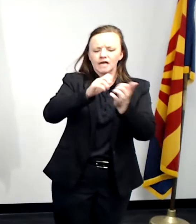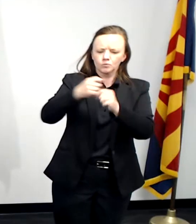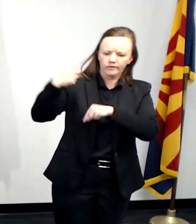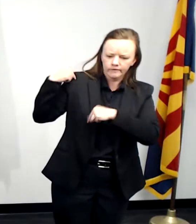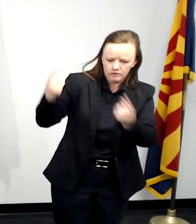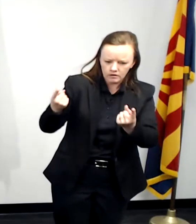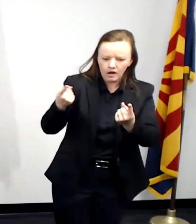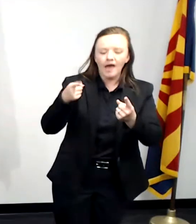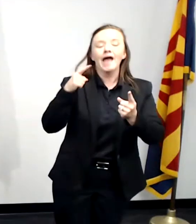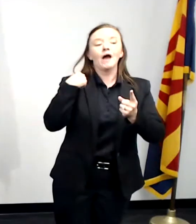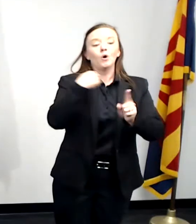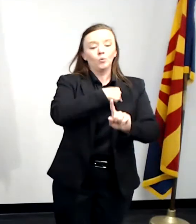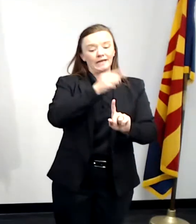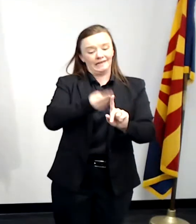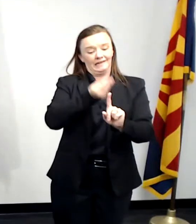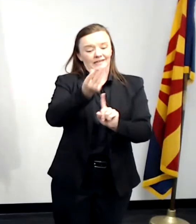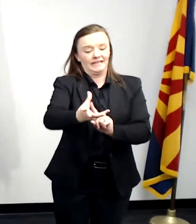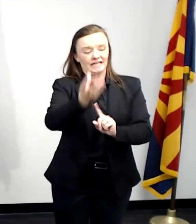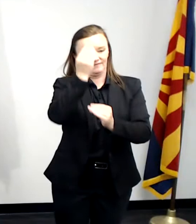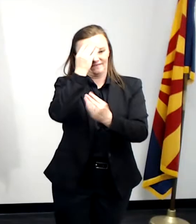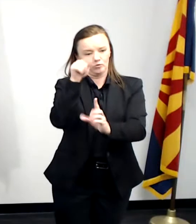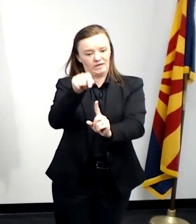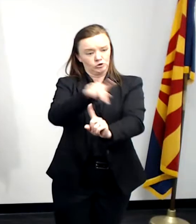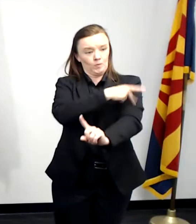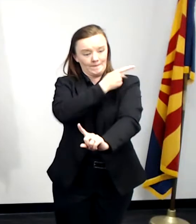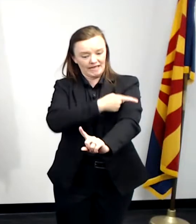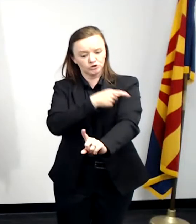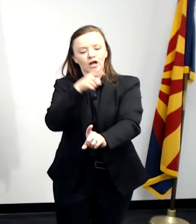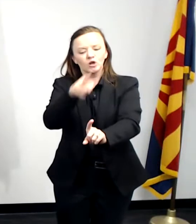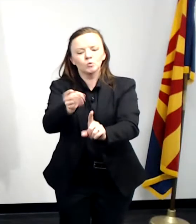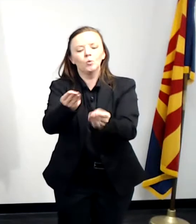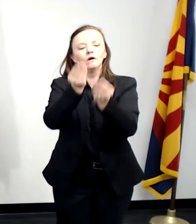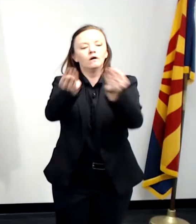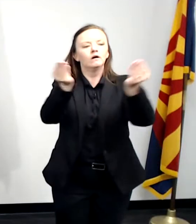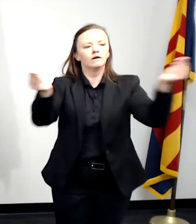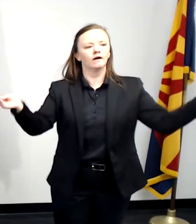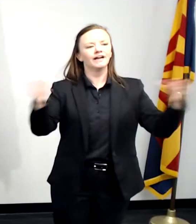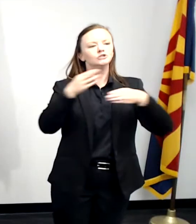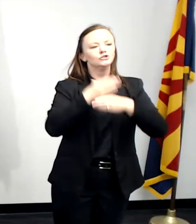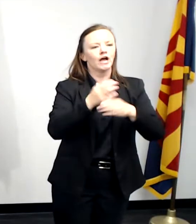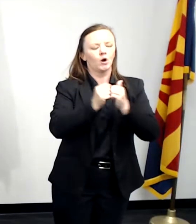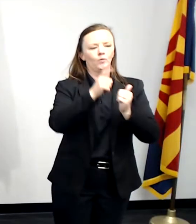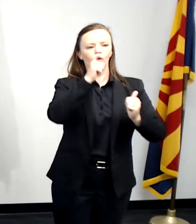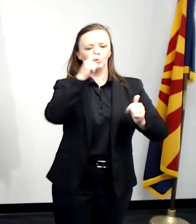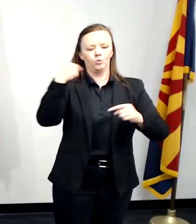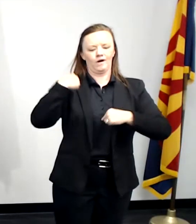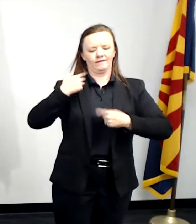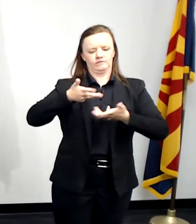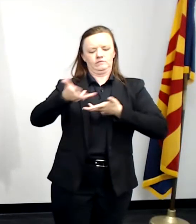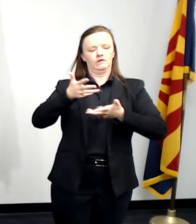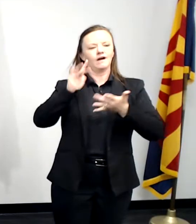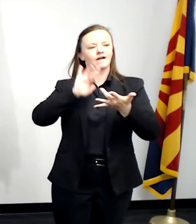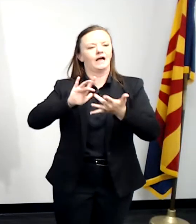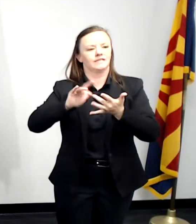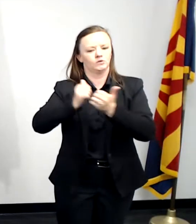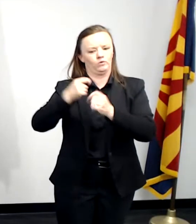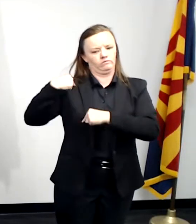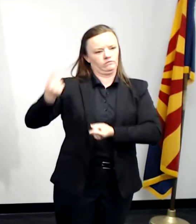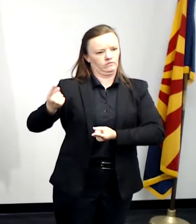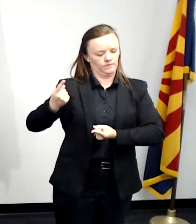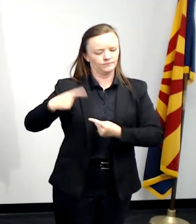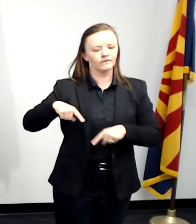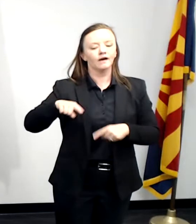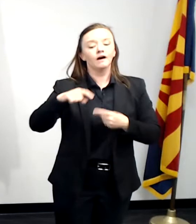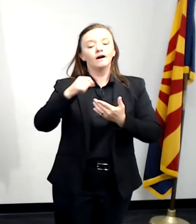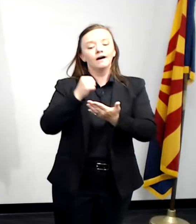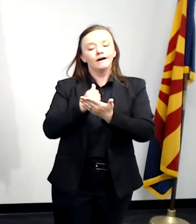to their contacts, so their contacts are aware of the exposure, know exactly what to do to keep themselves from spreading the disease,